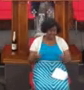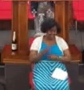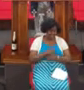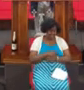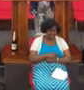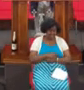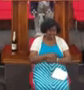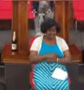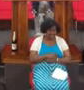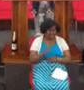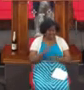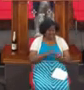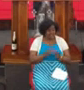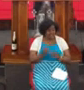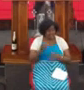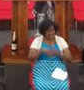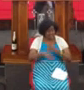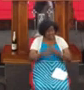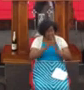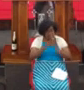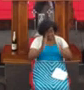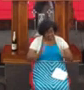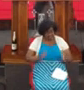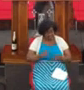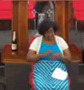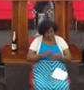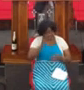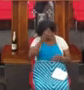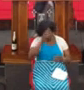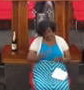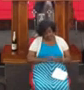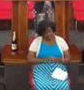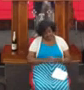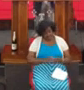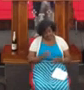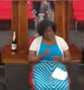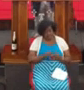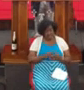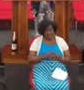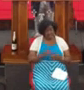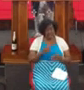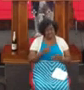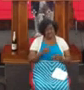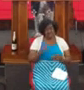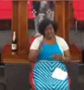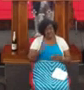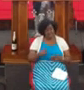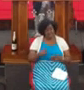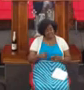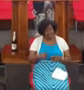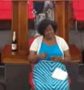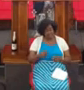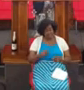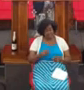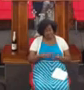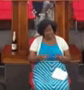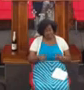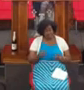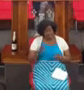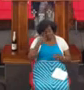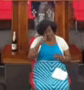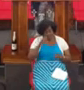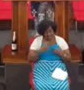today. Jesus entered the house of this Pharisee who undoubtedly had a need, but this Pharisee